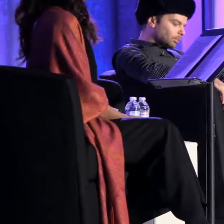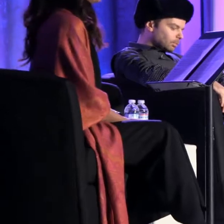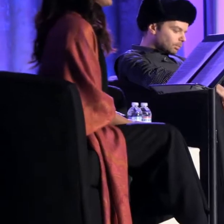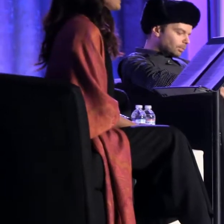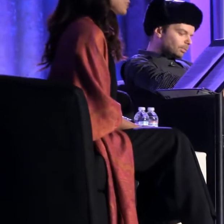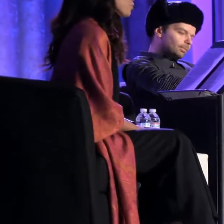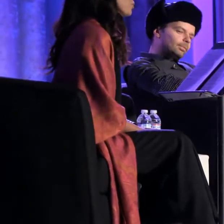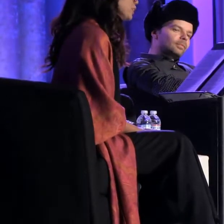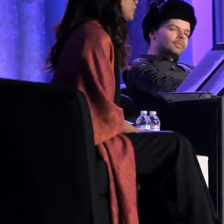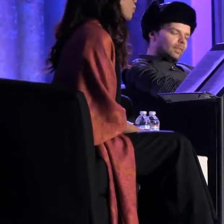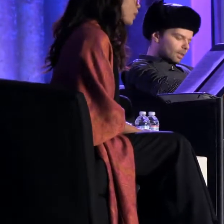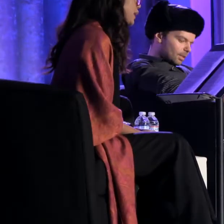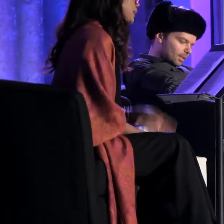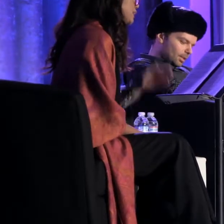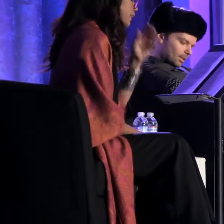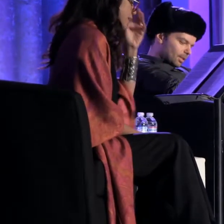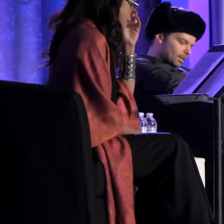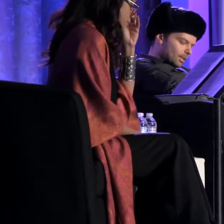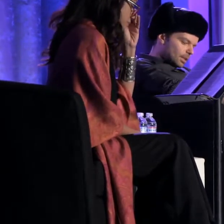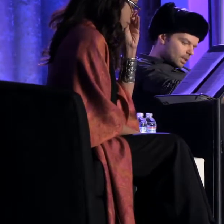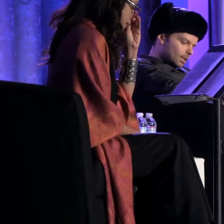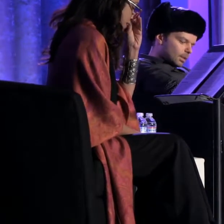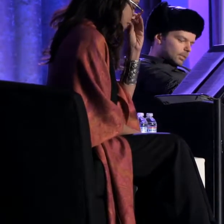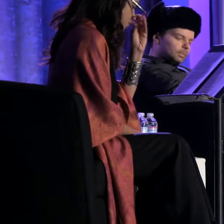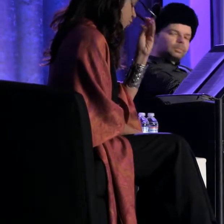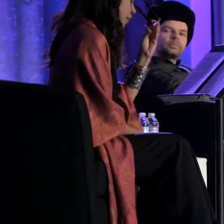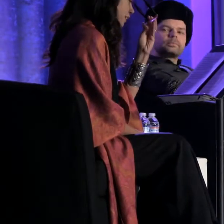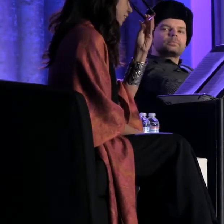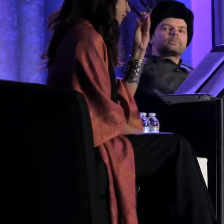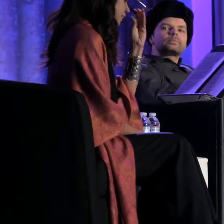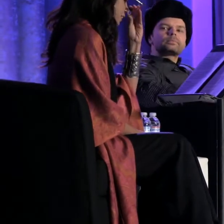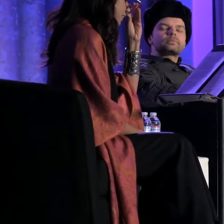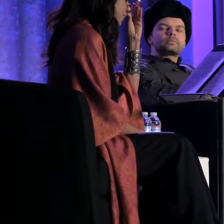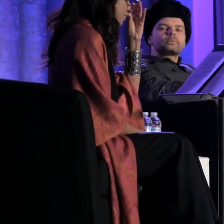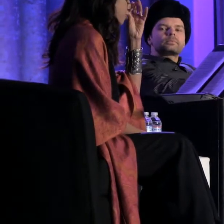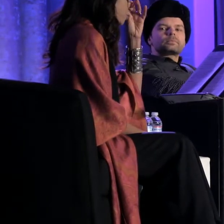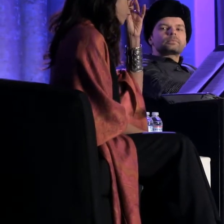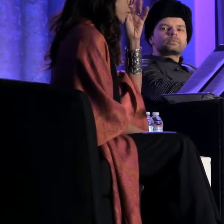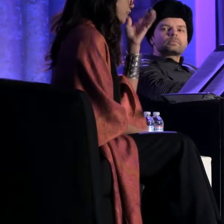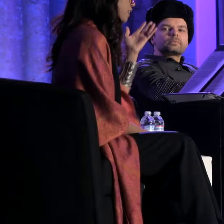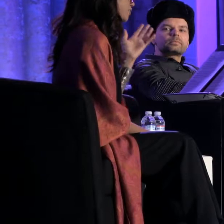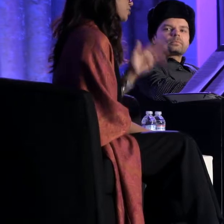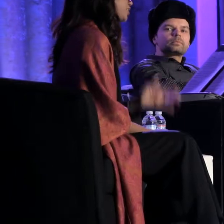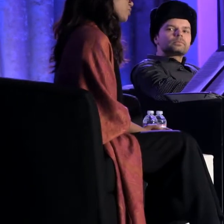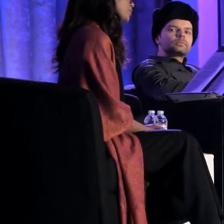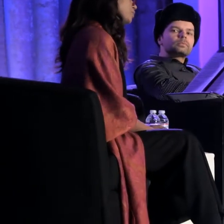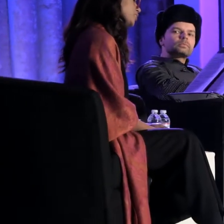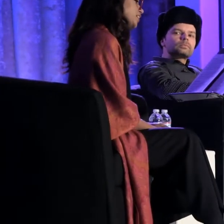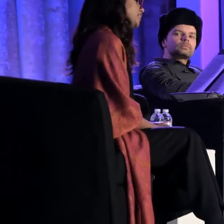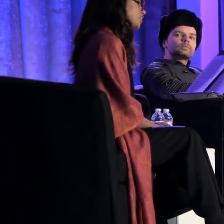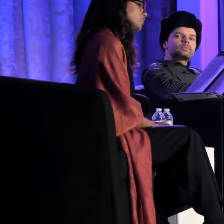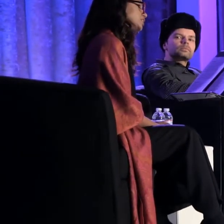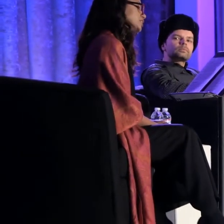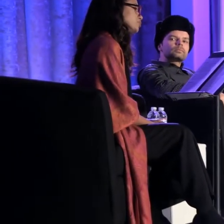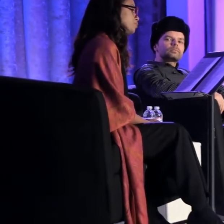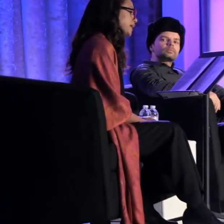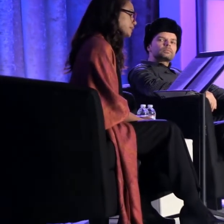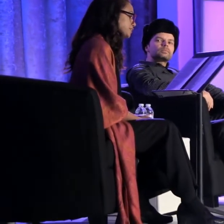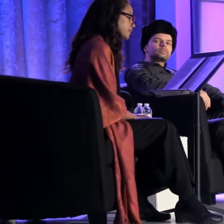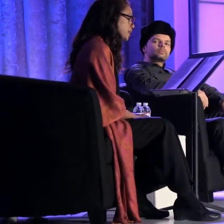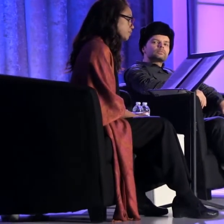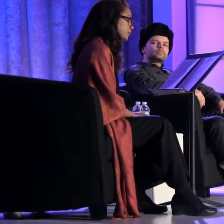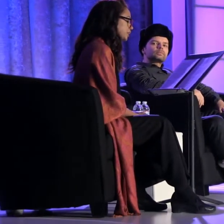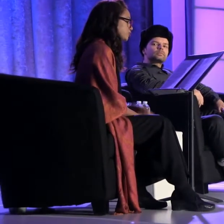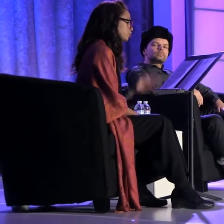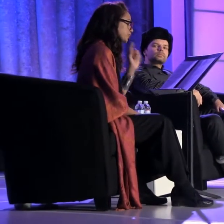anyways, it's really quite, I think, the right thing to continue to spark the conversation, which I think art does